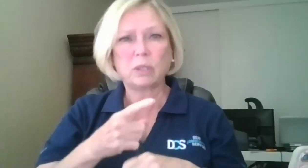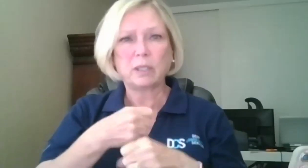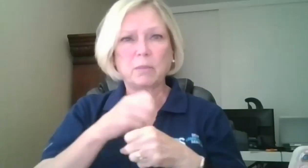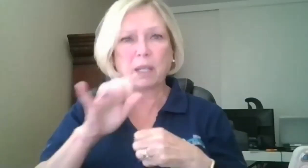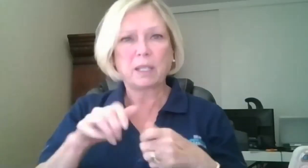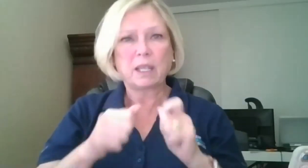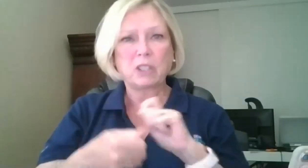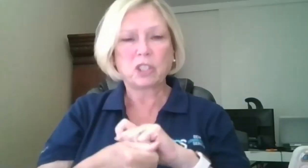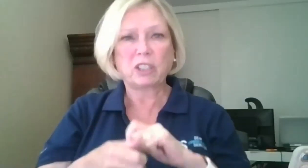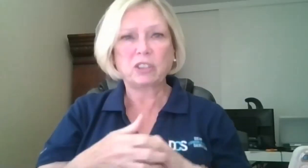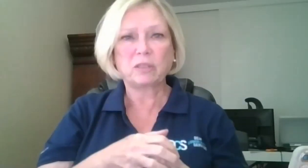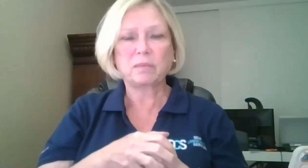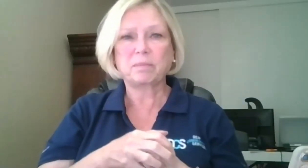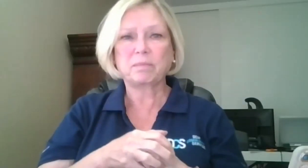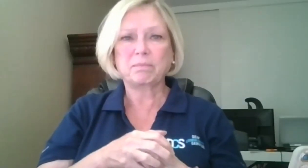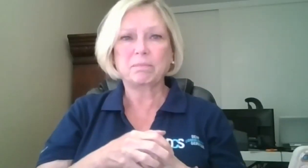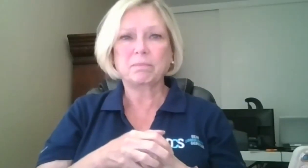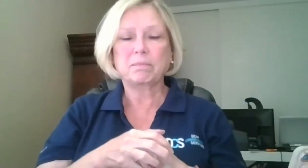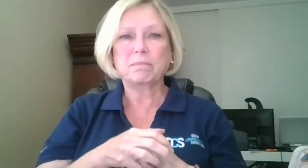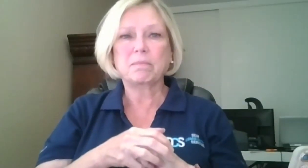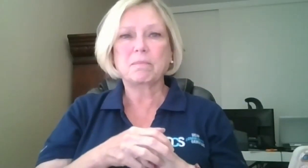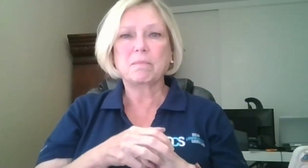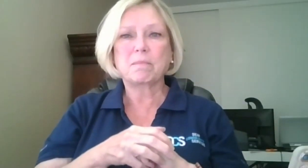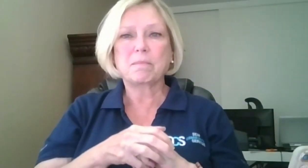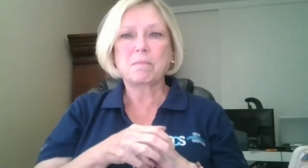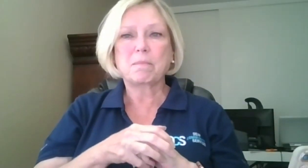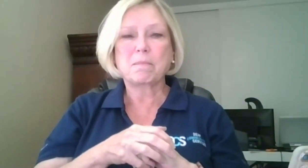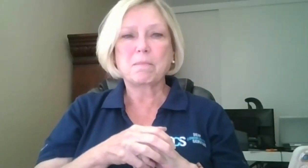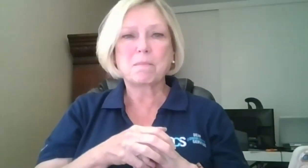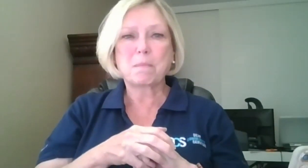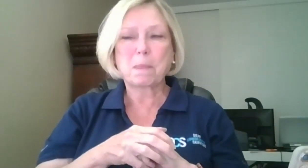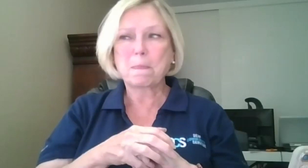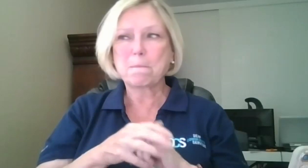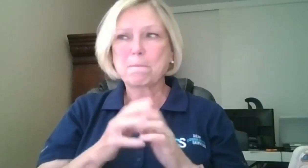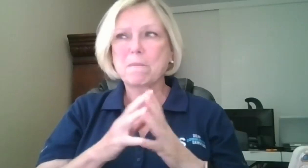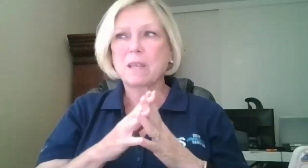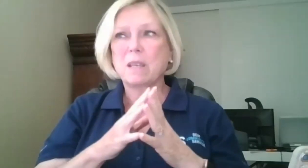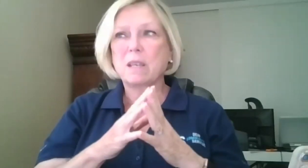I mean, we are truly making this change. I'm not just saying this.